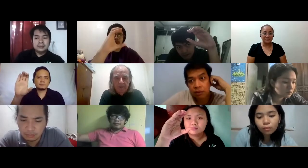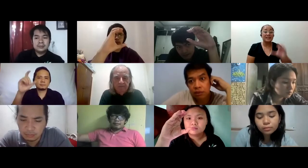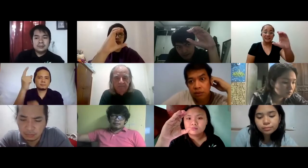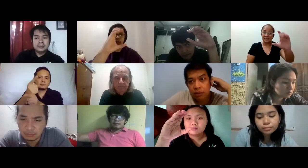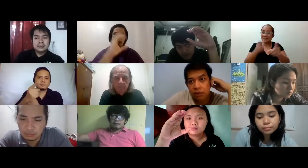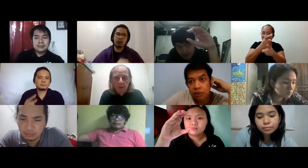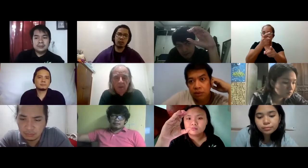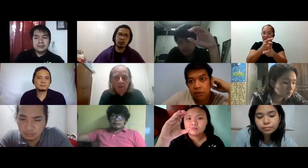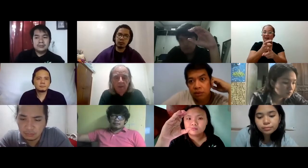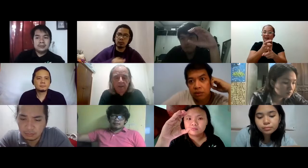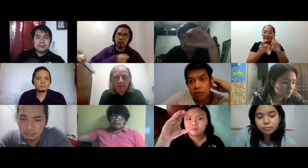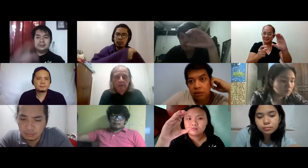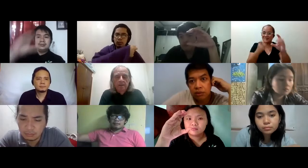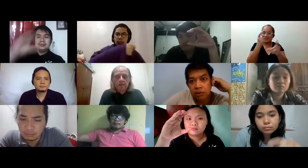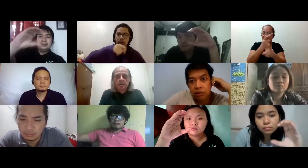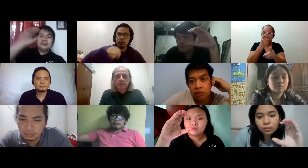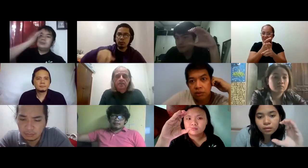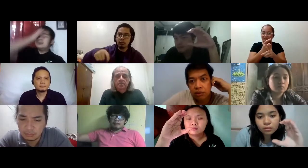Okay.